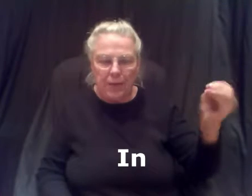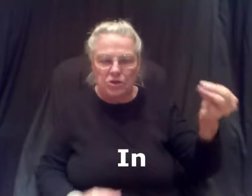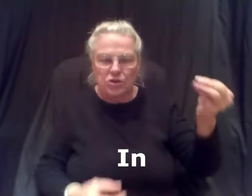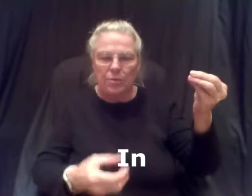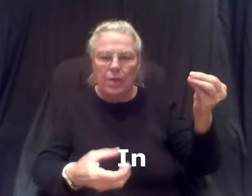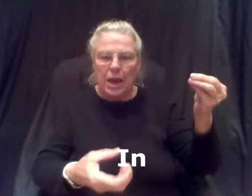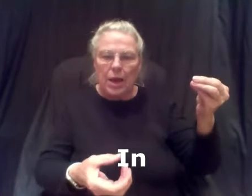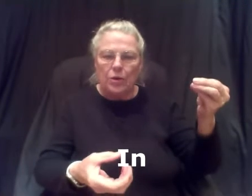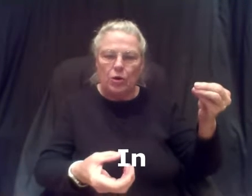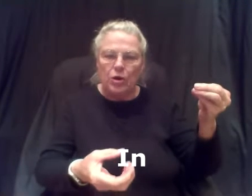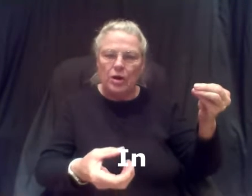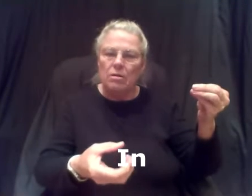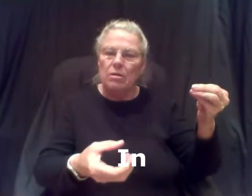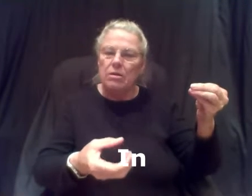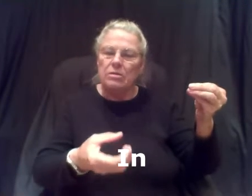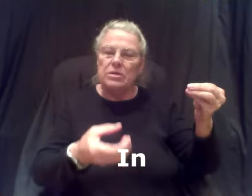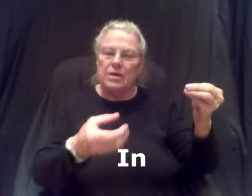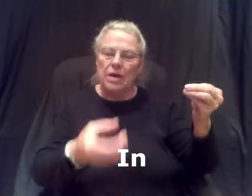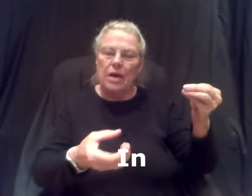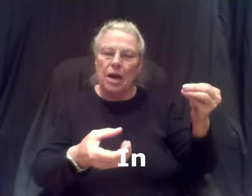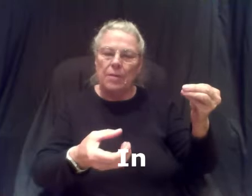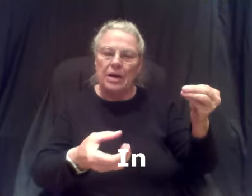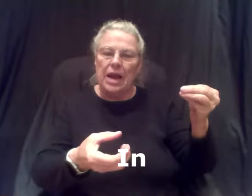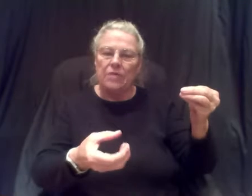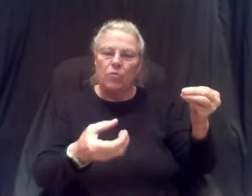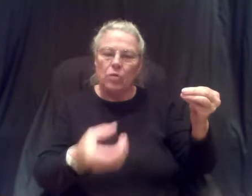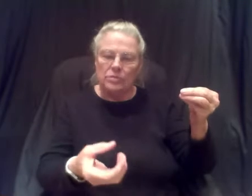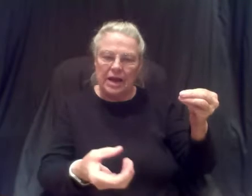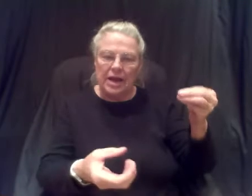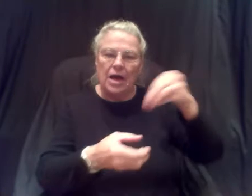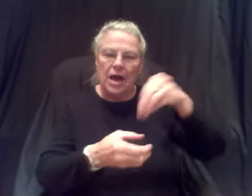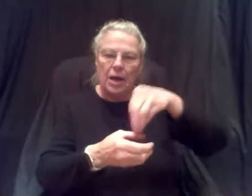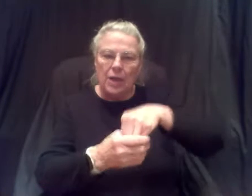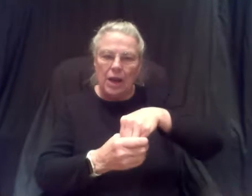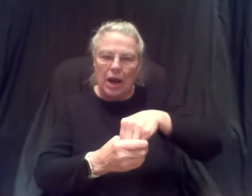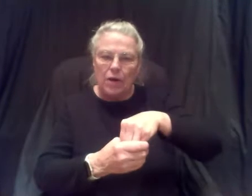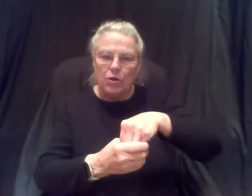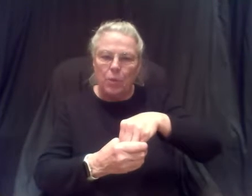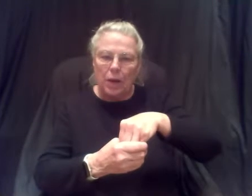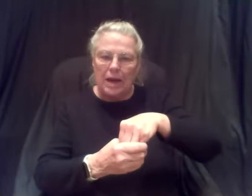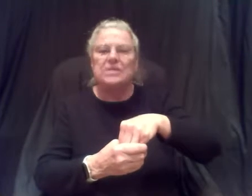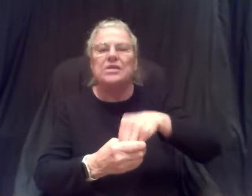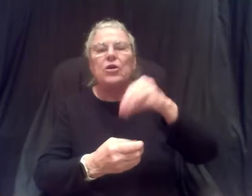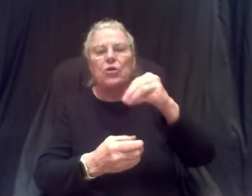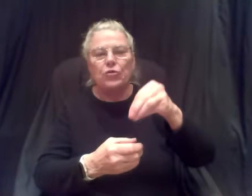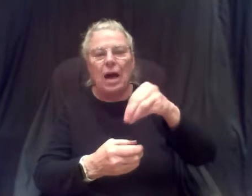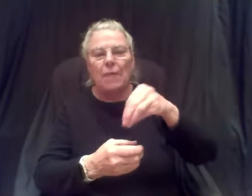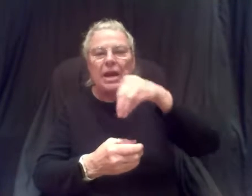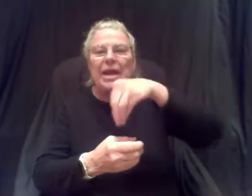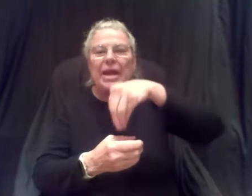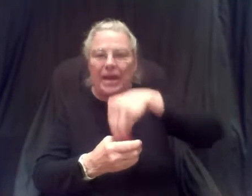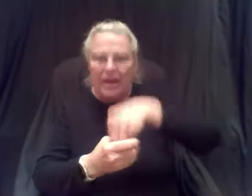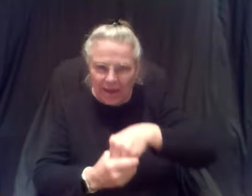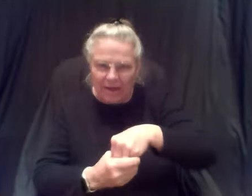them. Your non-dominant hand forms like a cup, and you place your dominant in